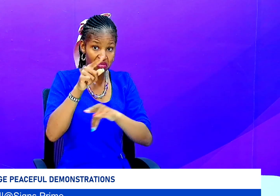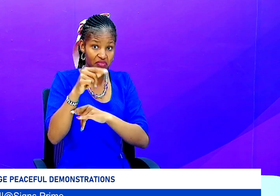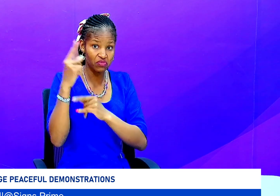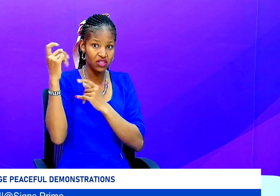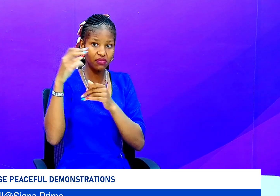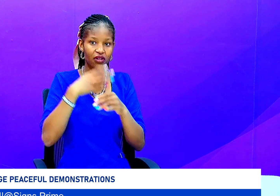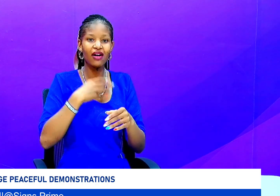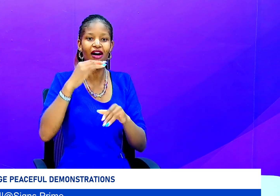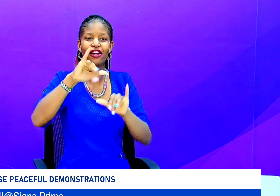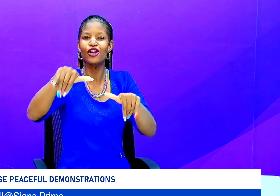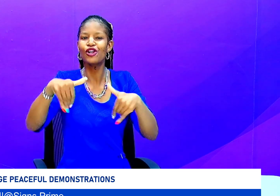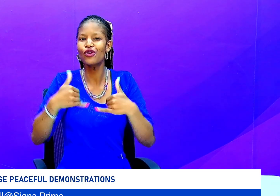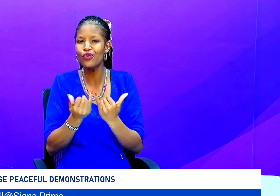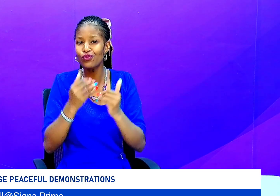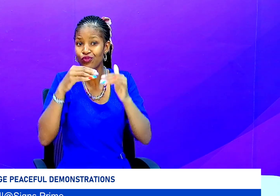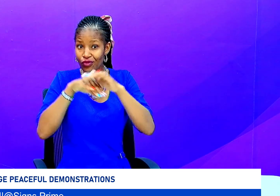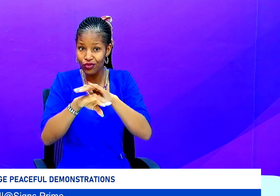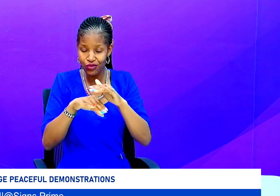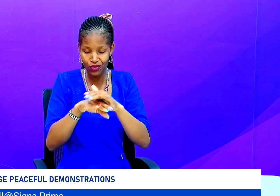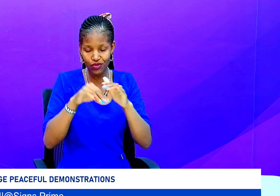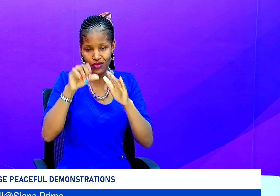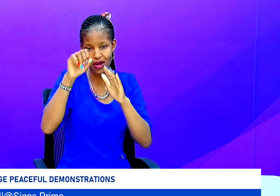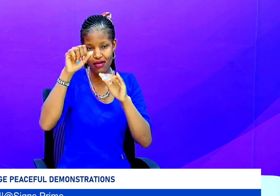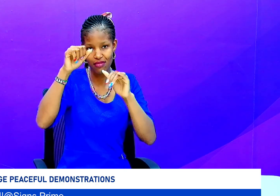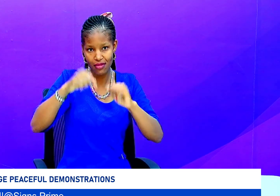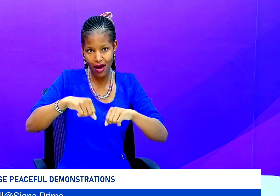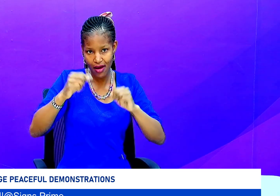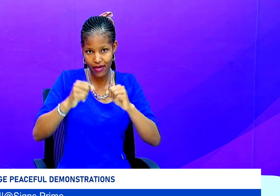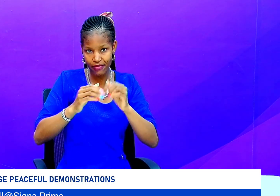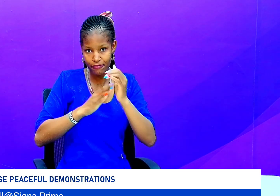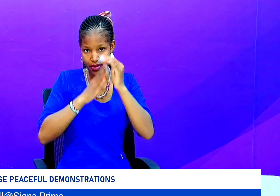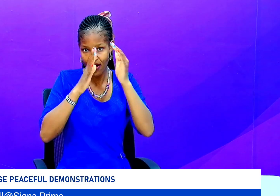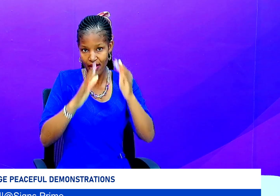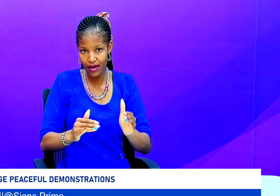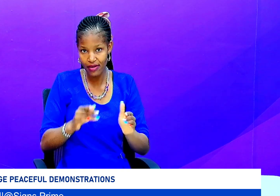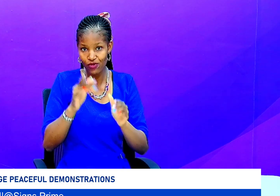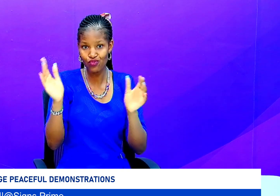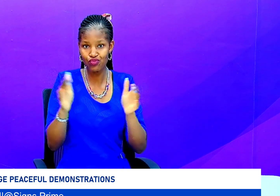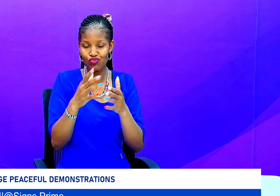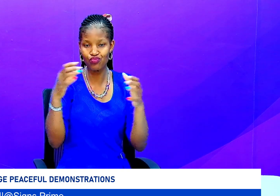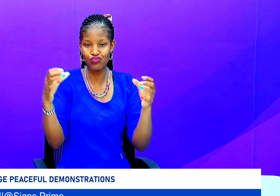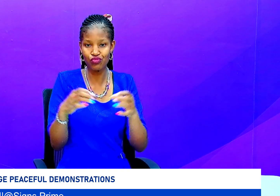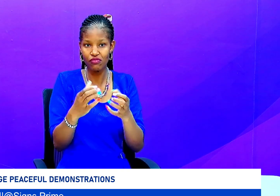expired, and new accountable leaders are urgently needed.